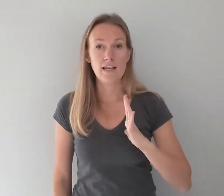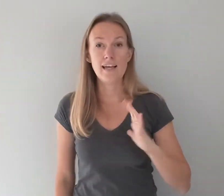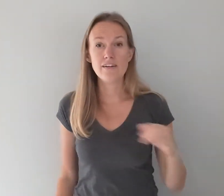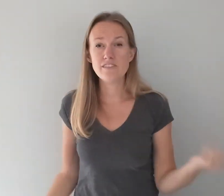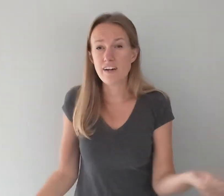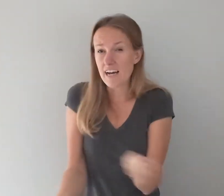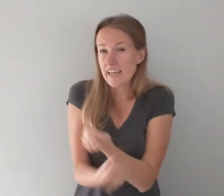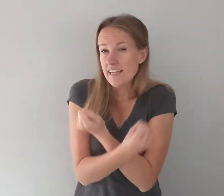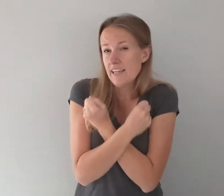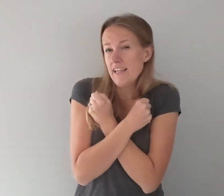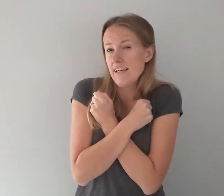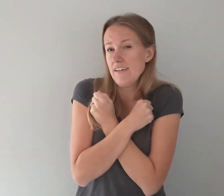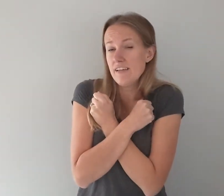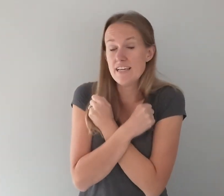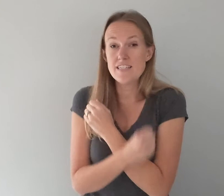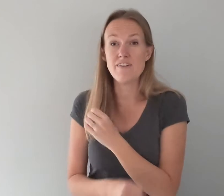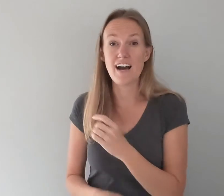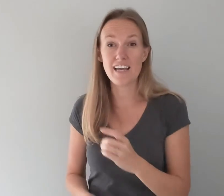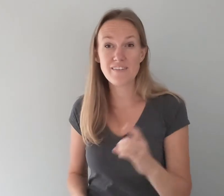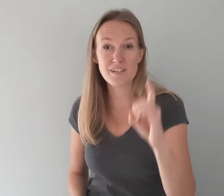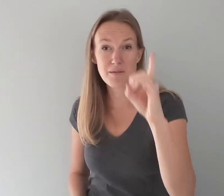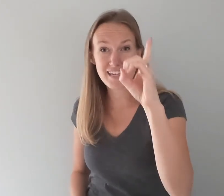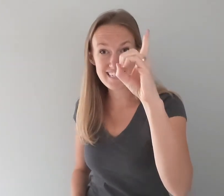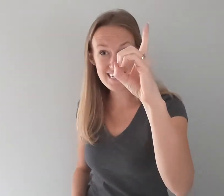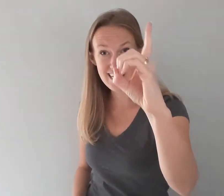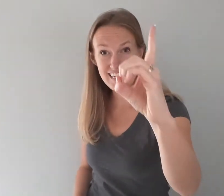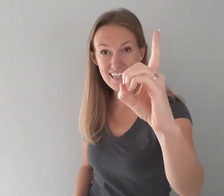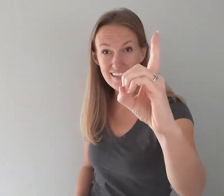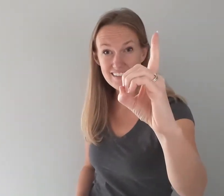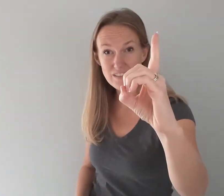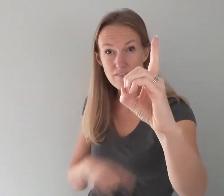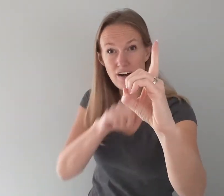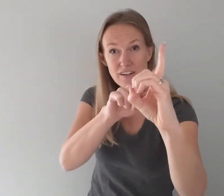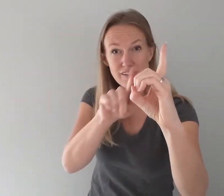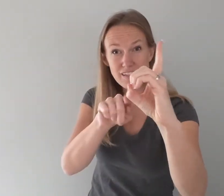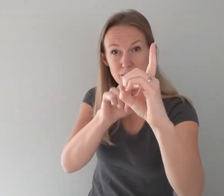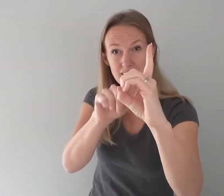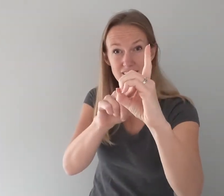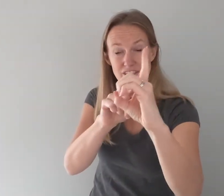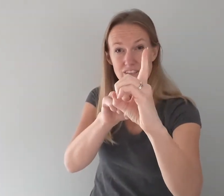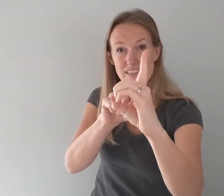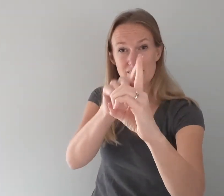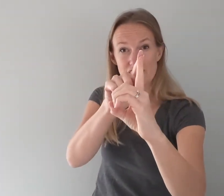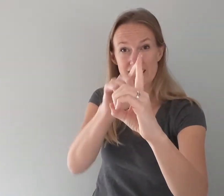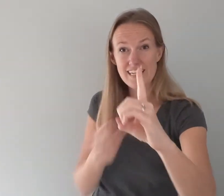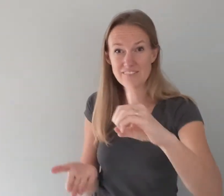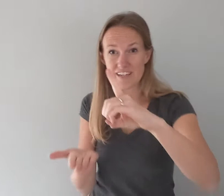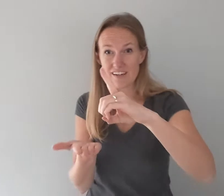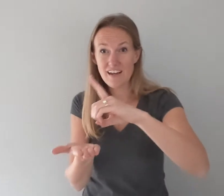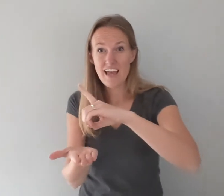love divine, love, and then divine. We're going to make a D here. So you have all your fingers making a circle except for your index finger. And